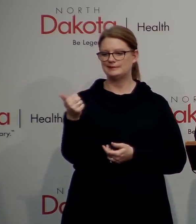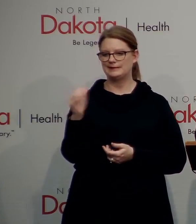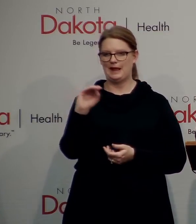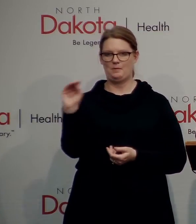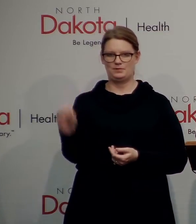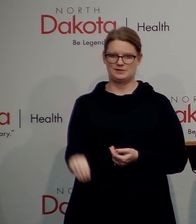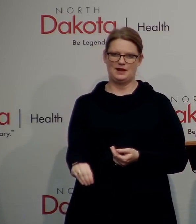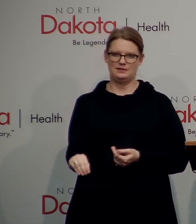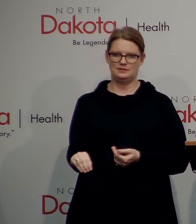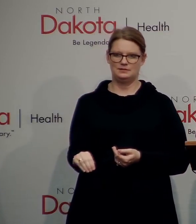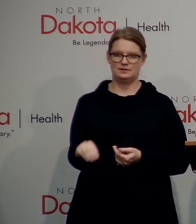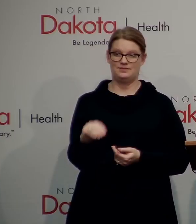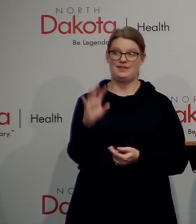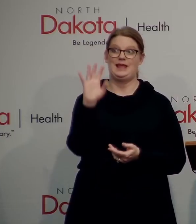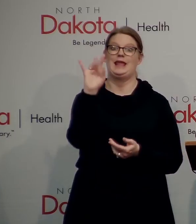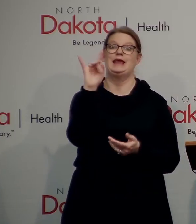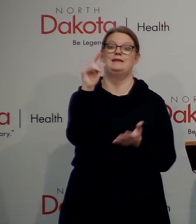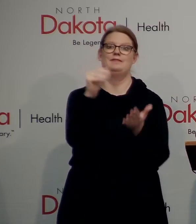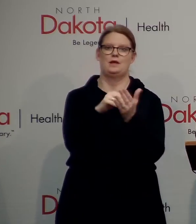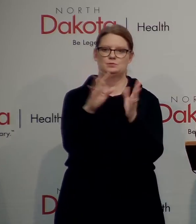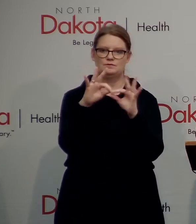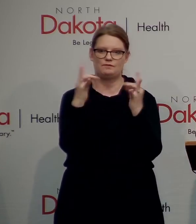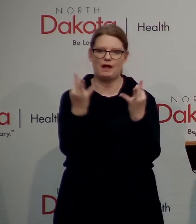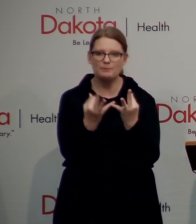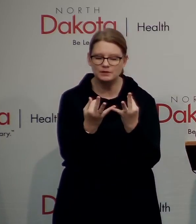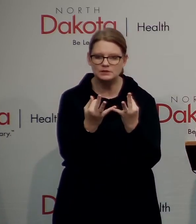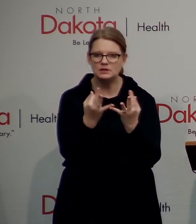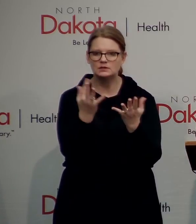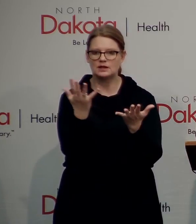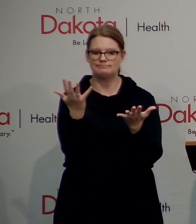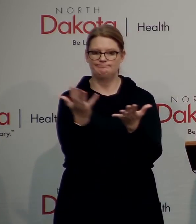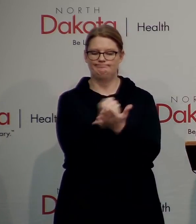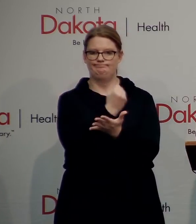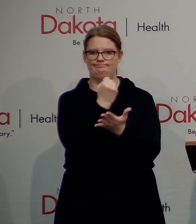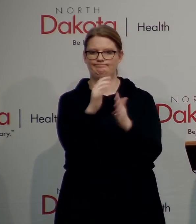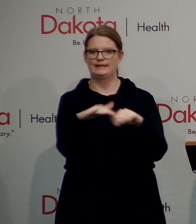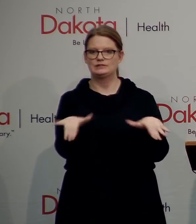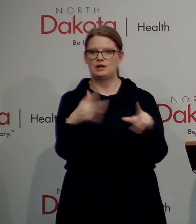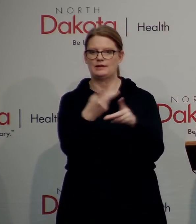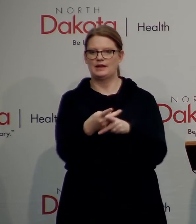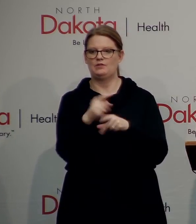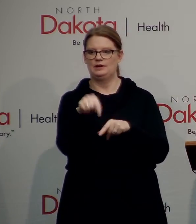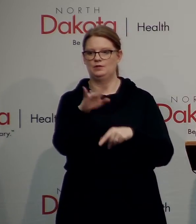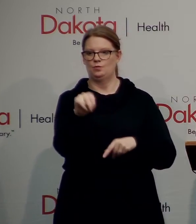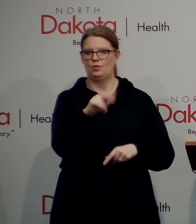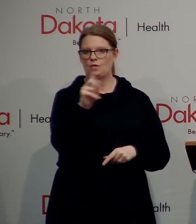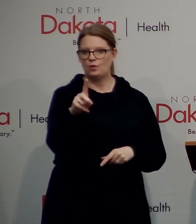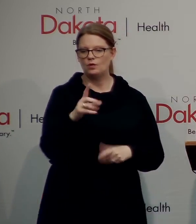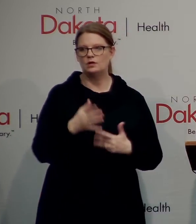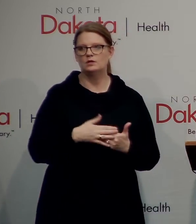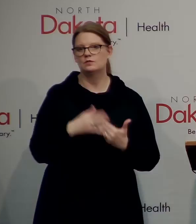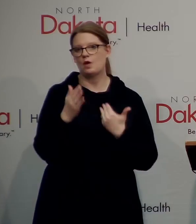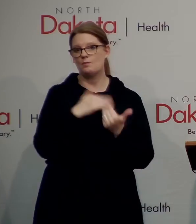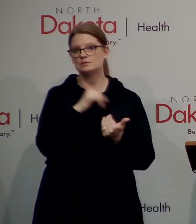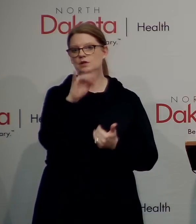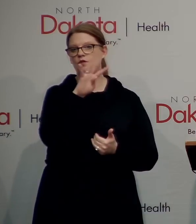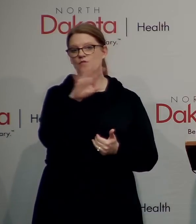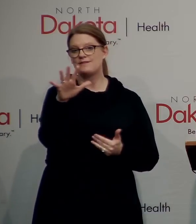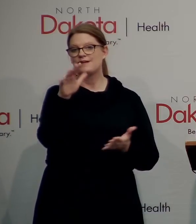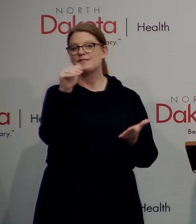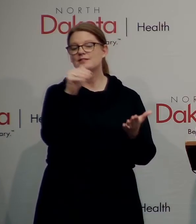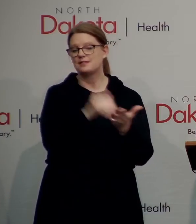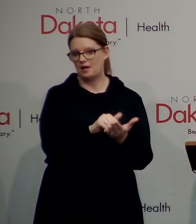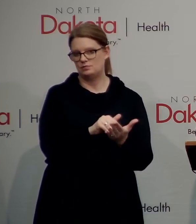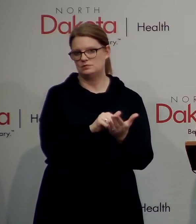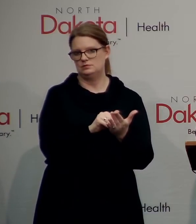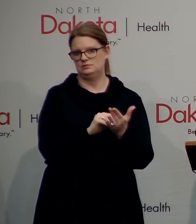the 18,000 families that utilize childcare in North Dakota. There are close to